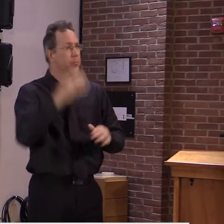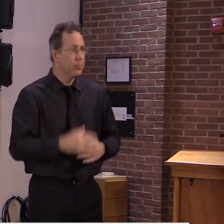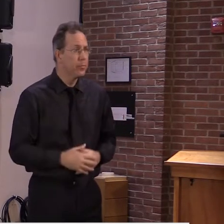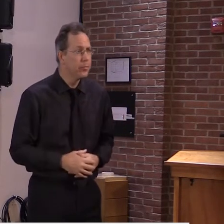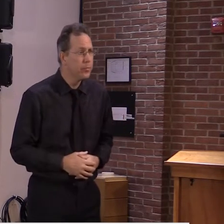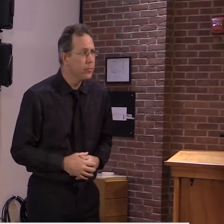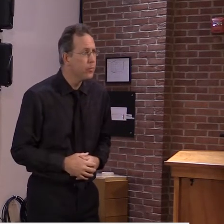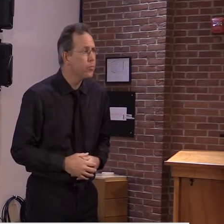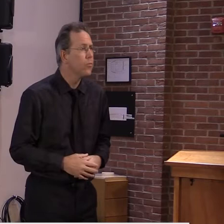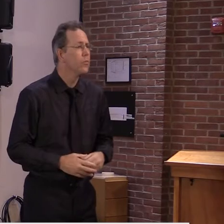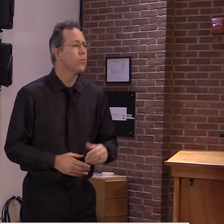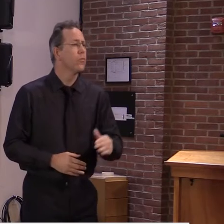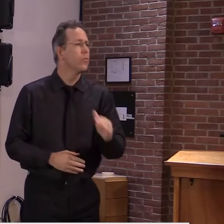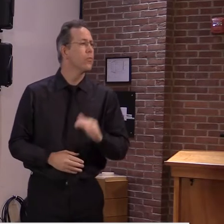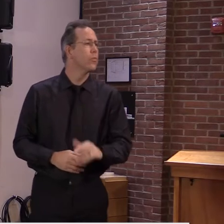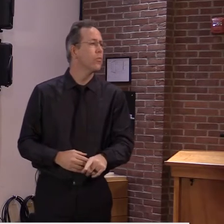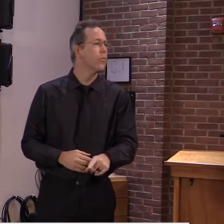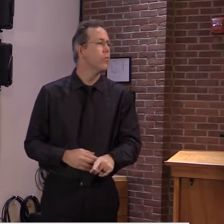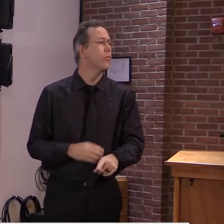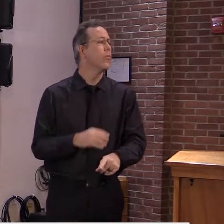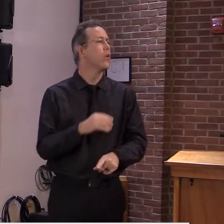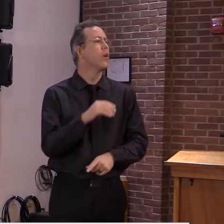Liam, VPR.